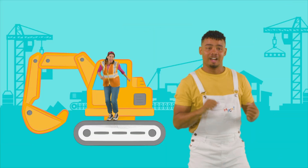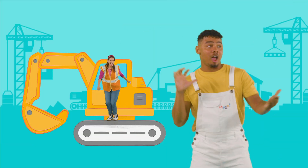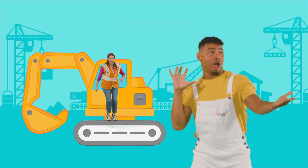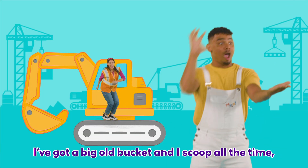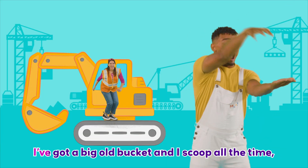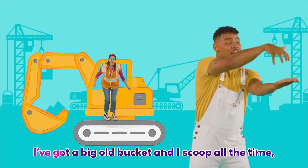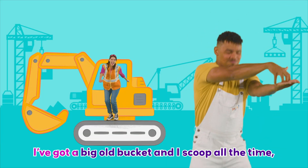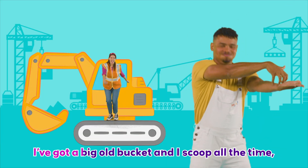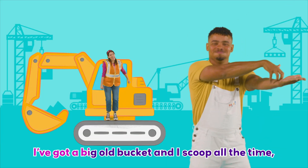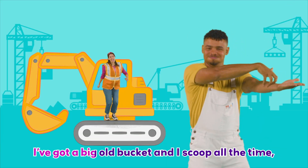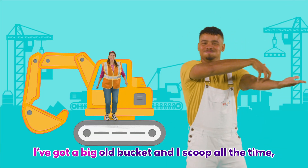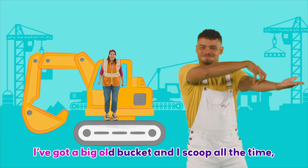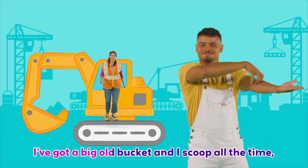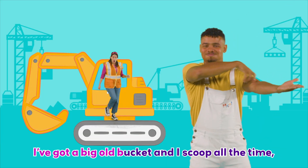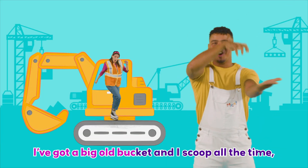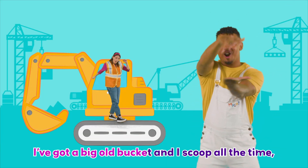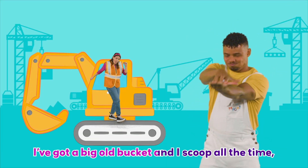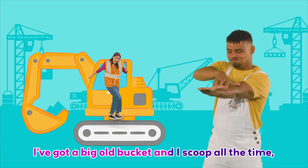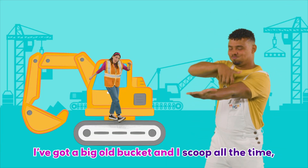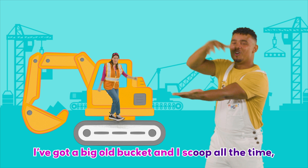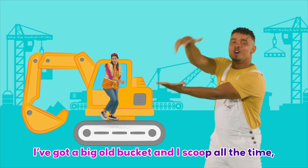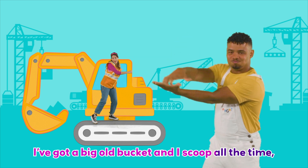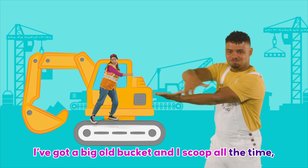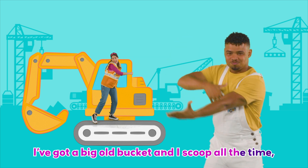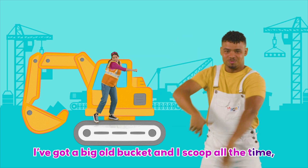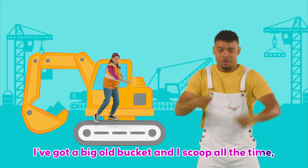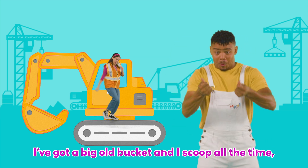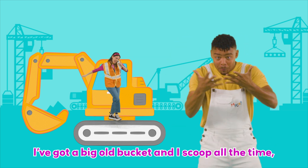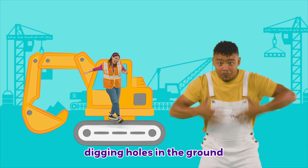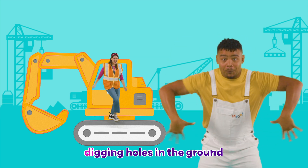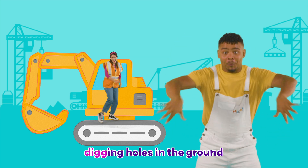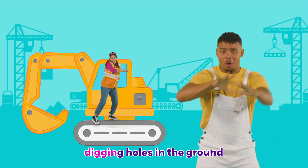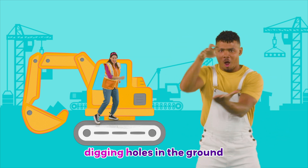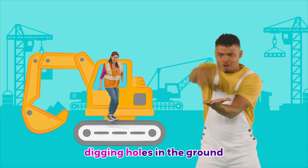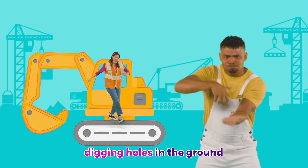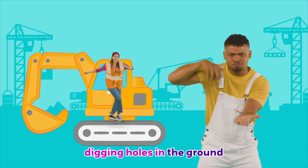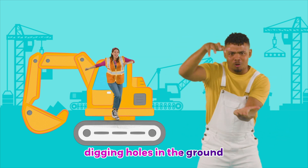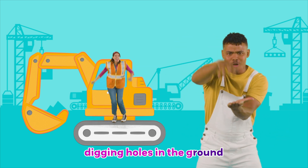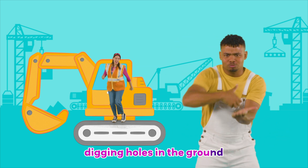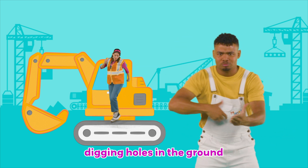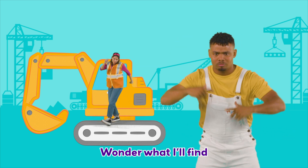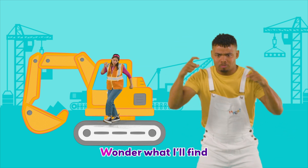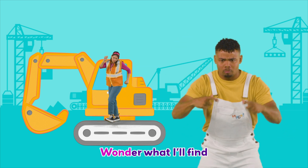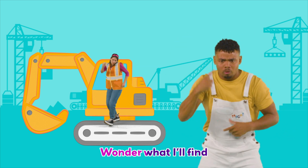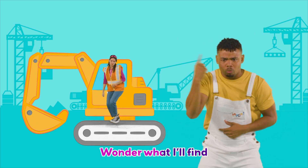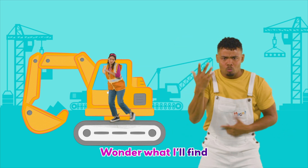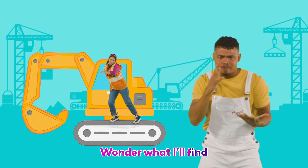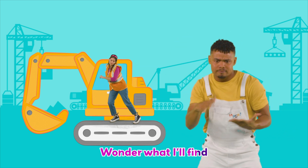I've got a big old bucket and I scoop all the time. Digging holes in the ground. Wonder what I'll